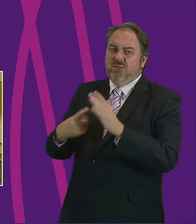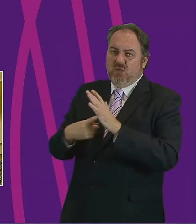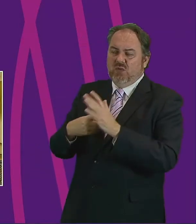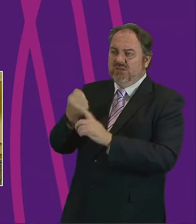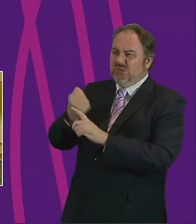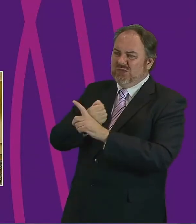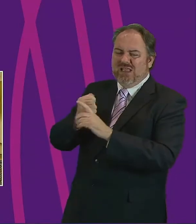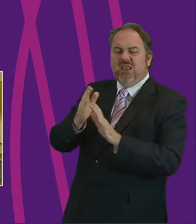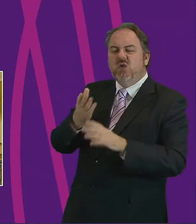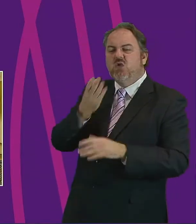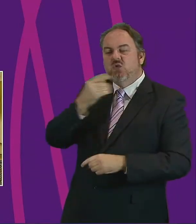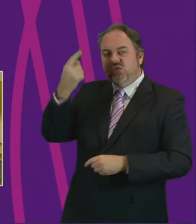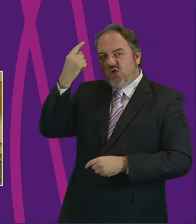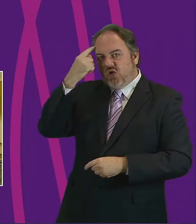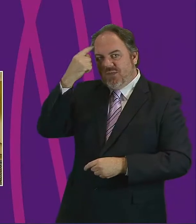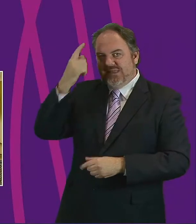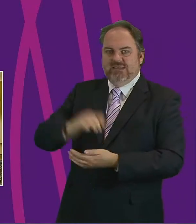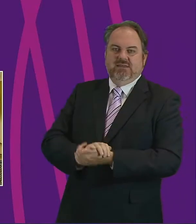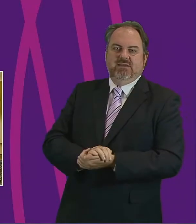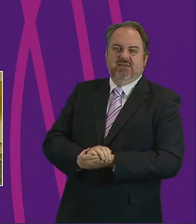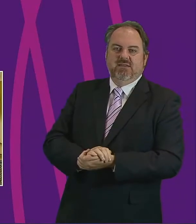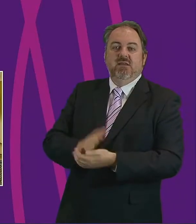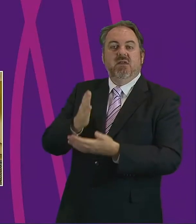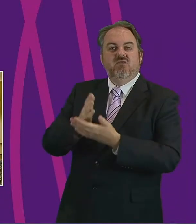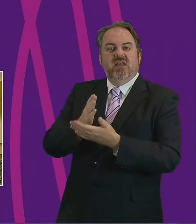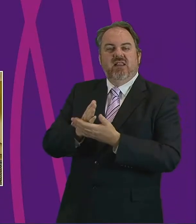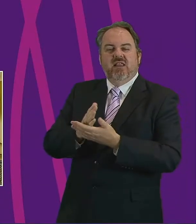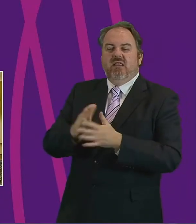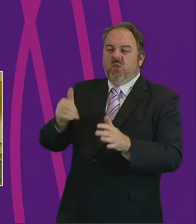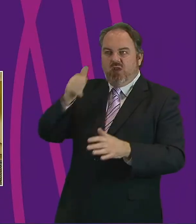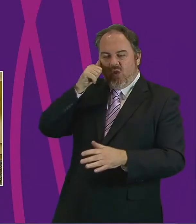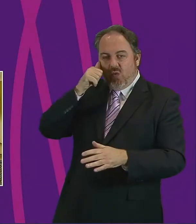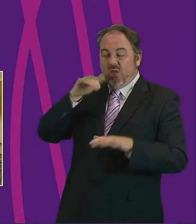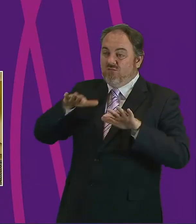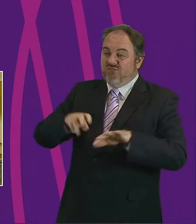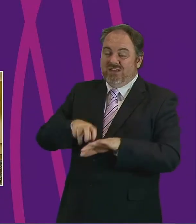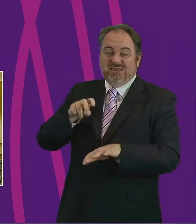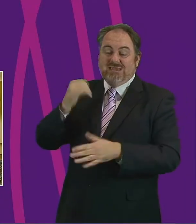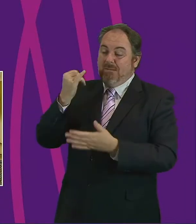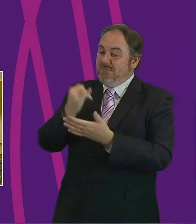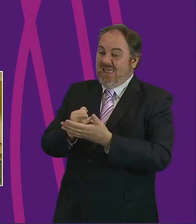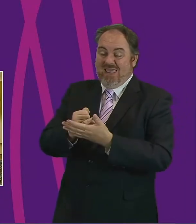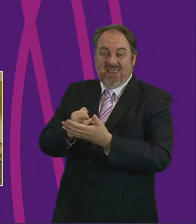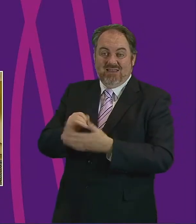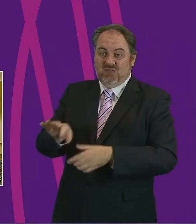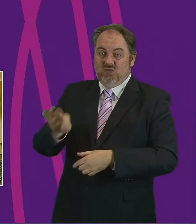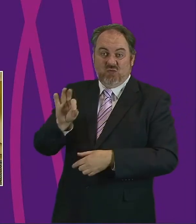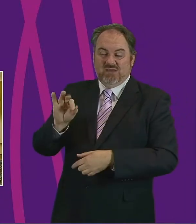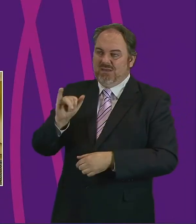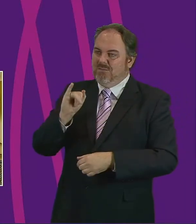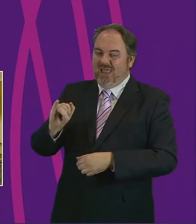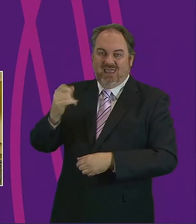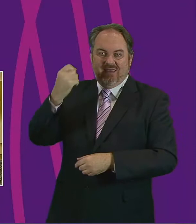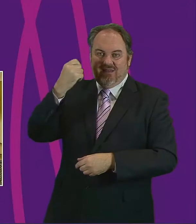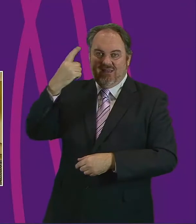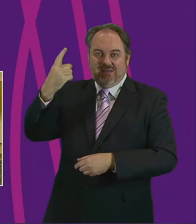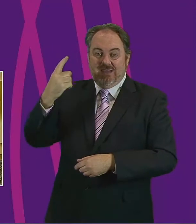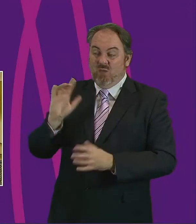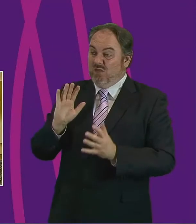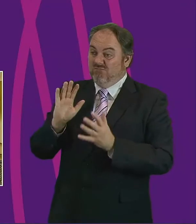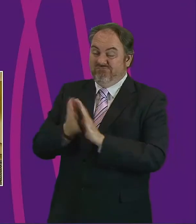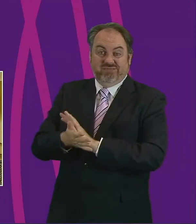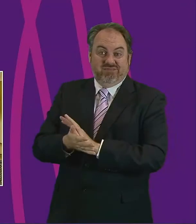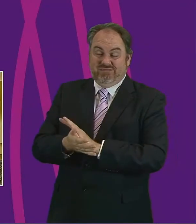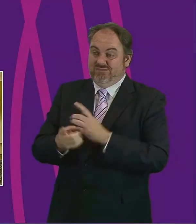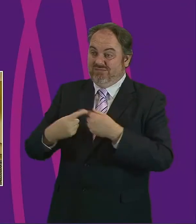My views on Brexit are well known. I'm not going to rehearse all of that. I think Brexit is a bad idea. I think a no-deal Brexit is a catastrophic idea. And I think in the